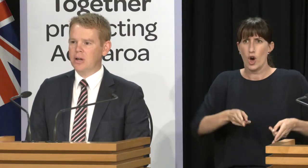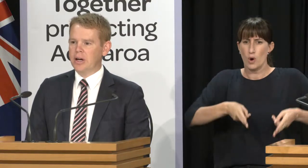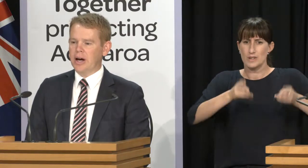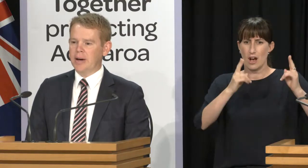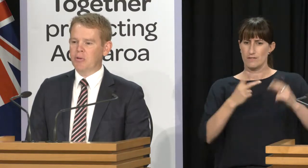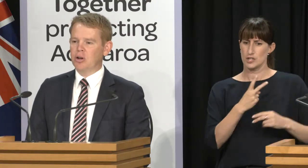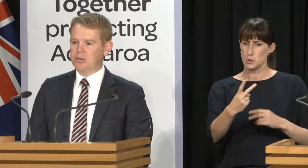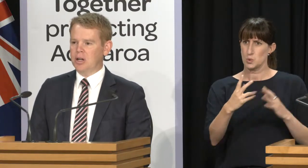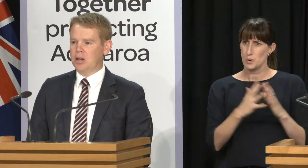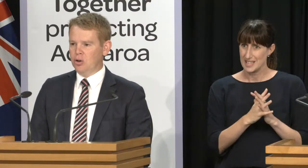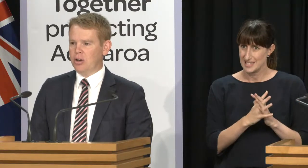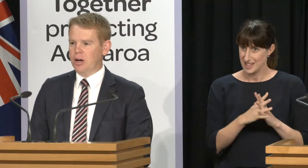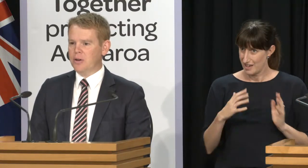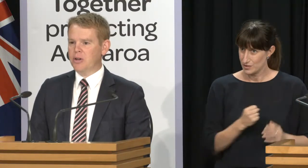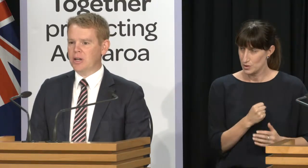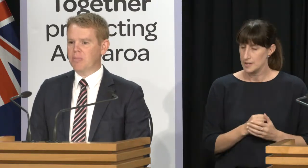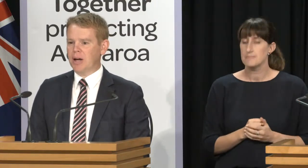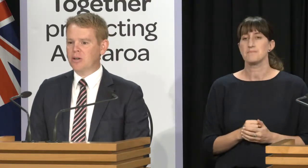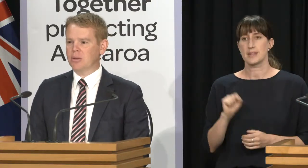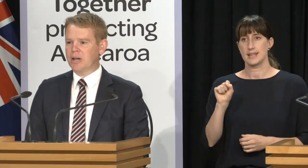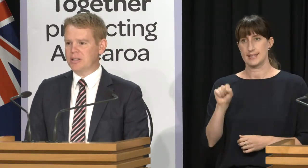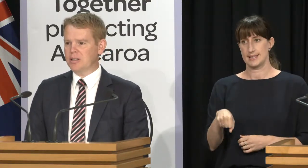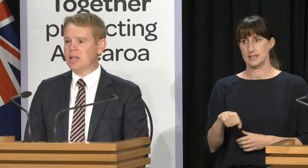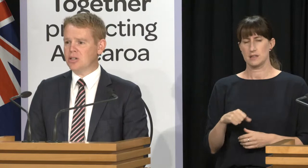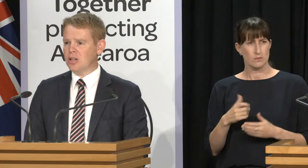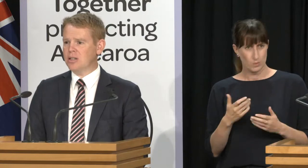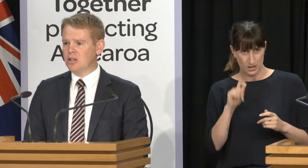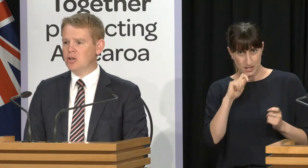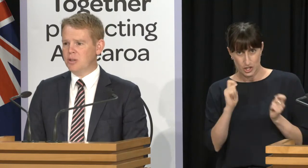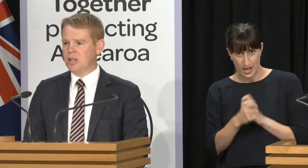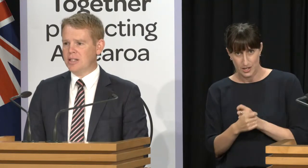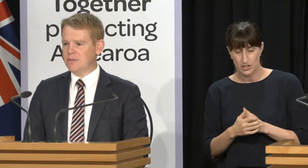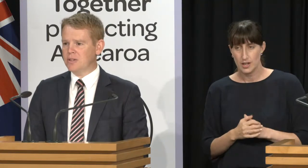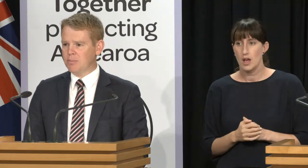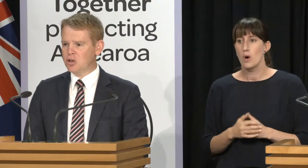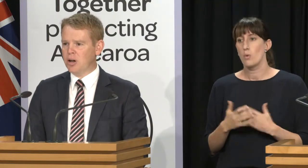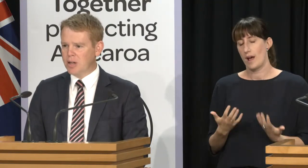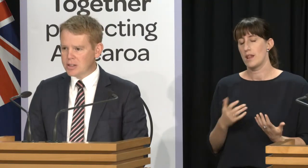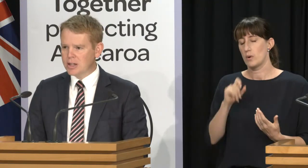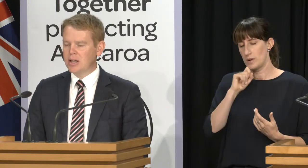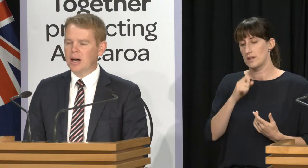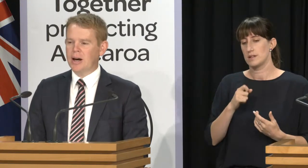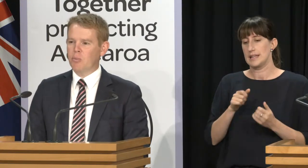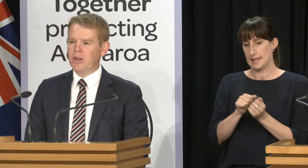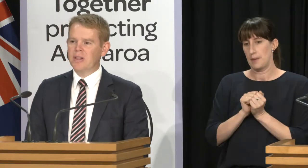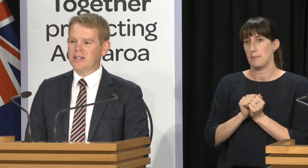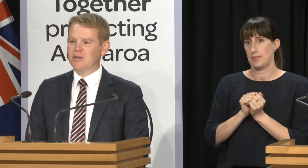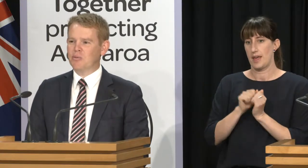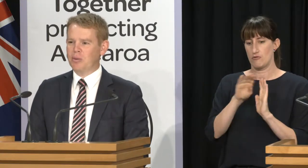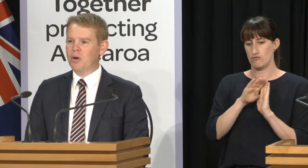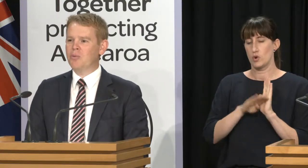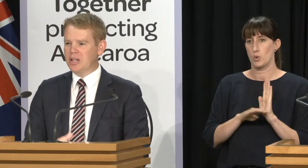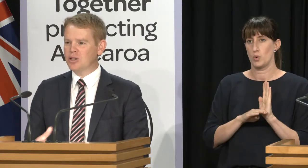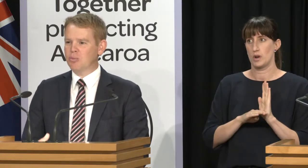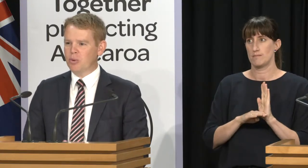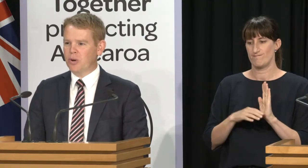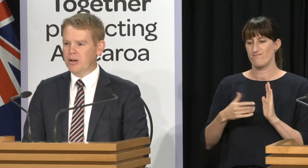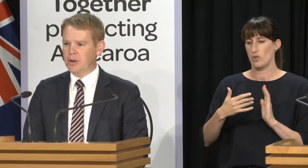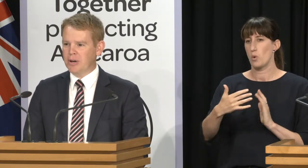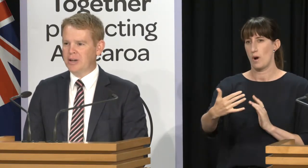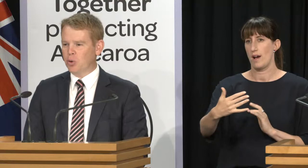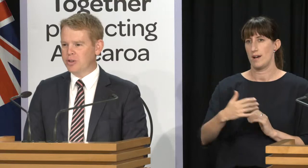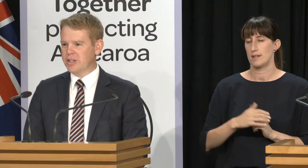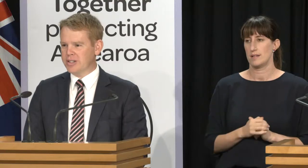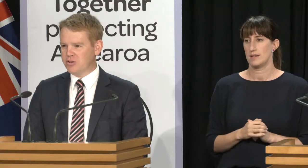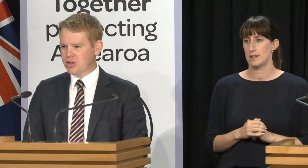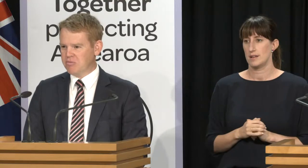reviewing that? Look, I think we can plan on the basis that that's going to continue to be the case for some time yet. When we get to the point where